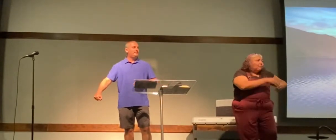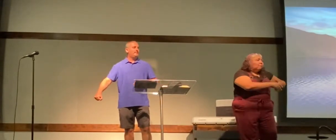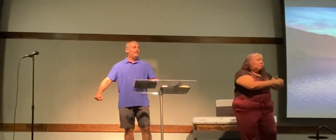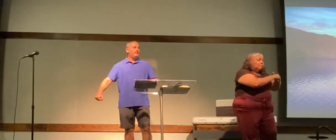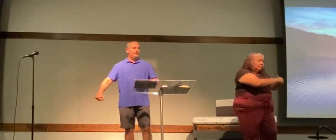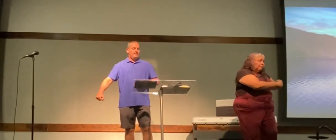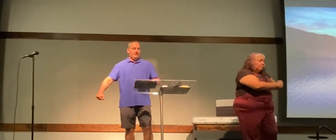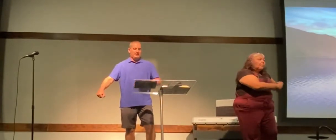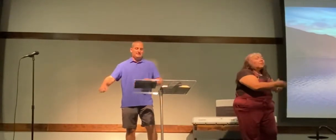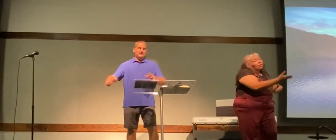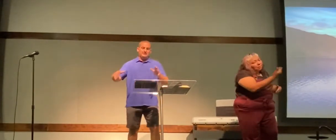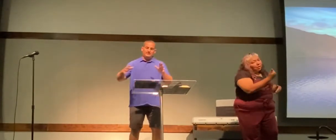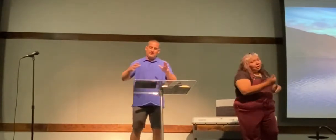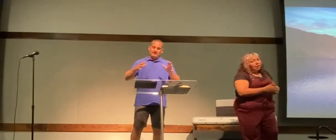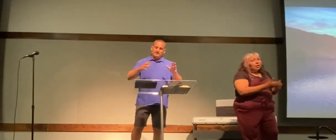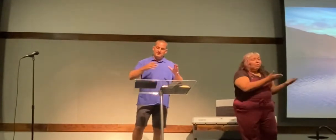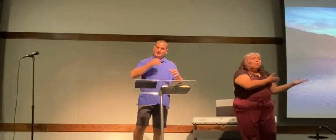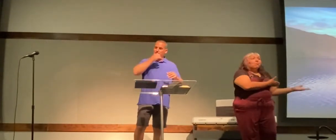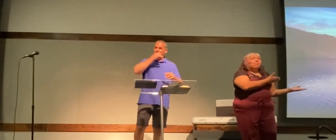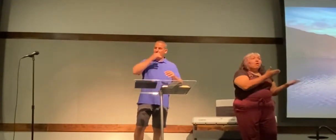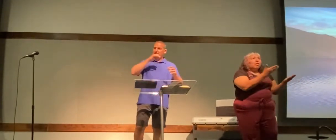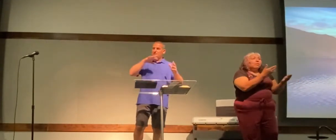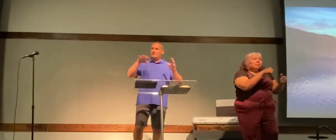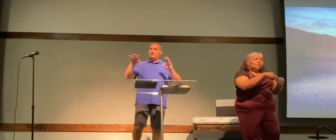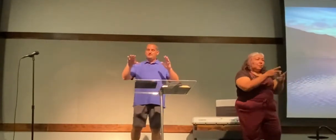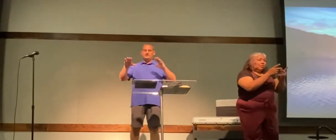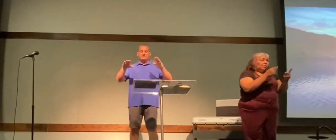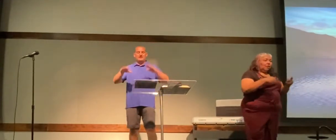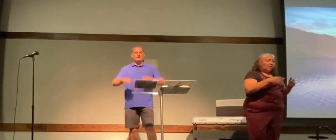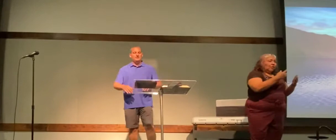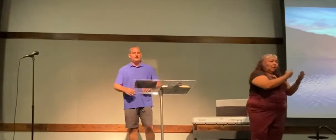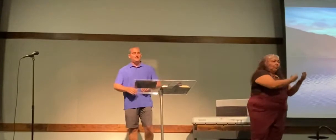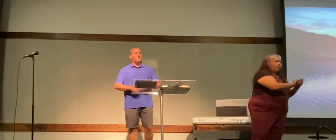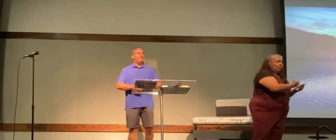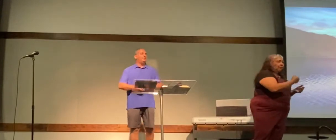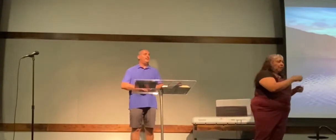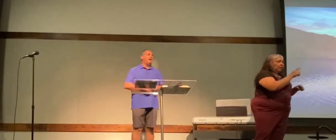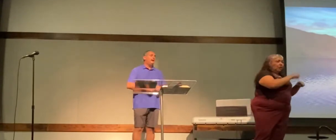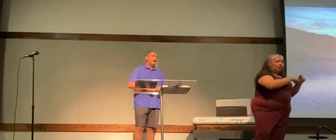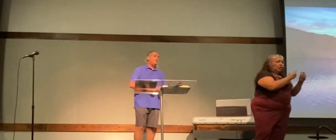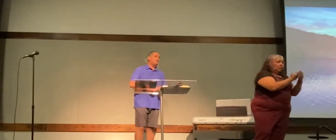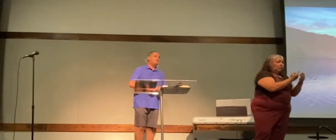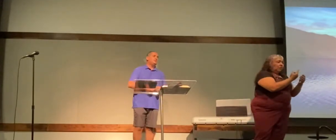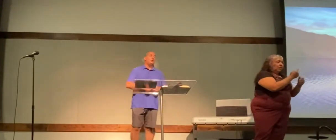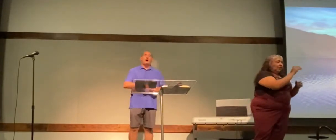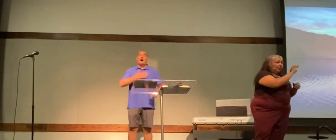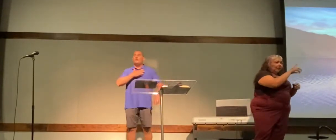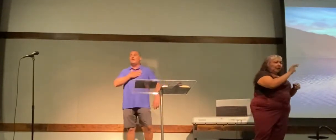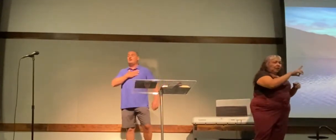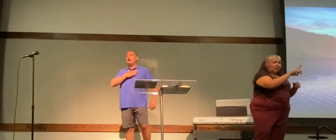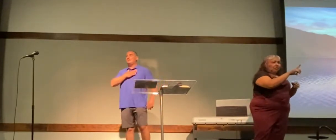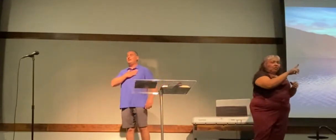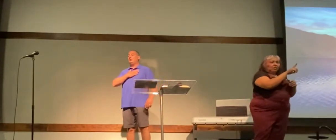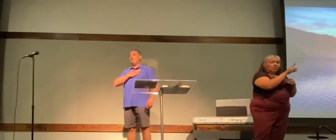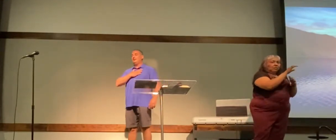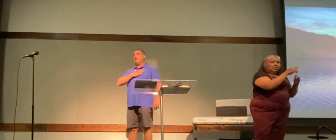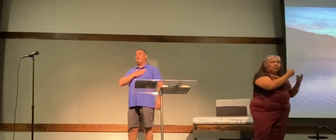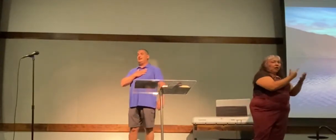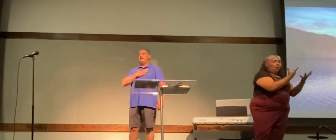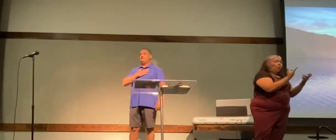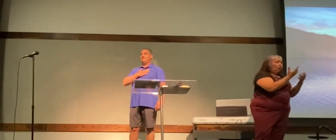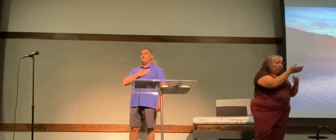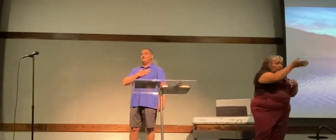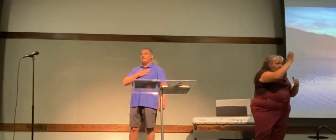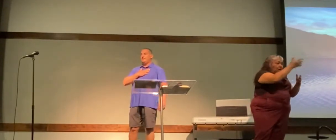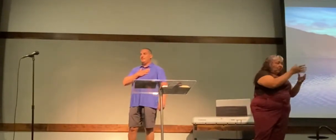on. And he took him to this place. This grip was something that he couldn't get a hold of. And I want you to know, I want God to get a hold of me like